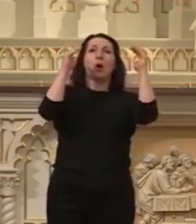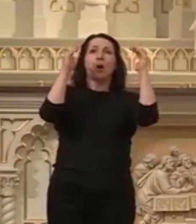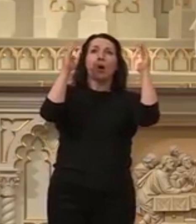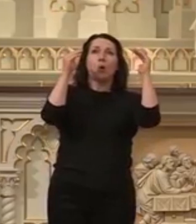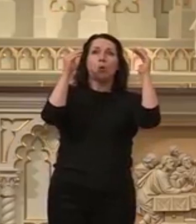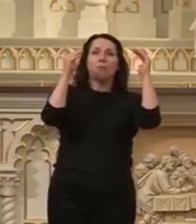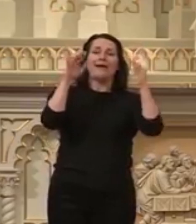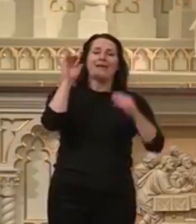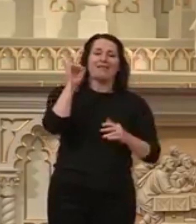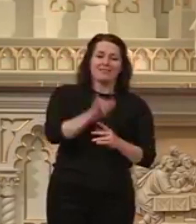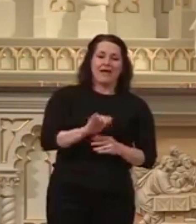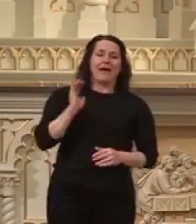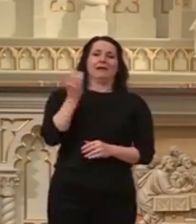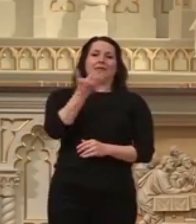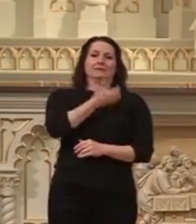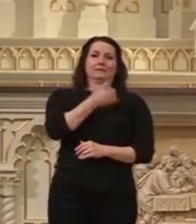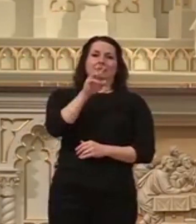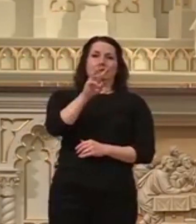our weapon."